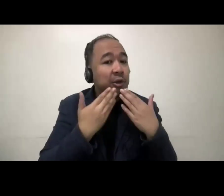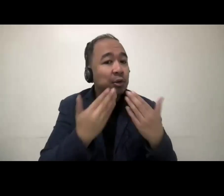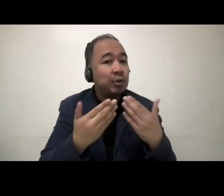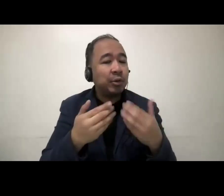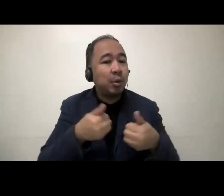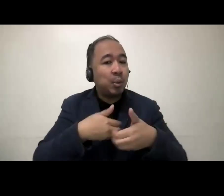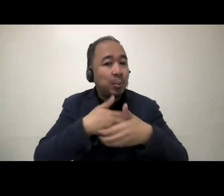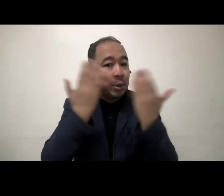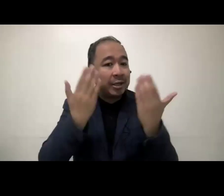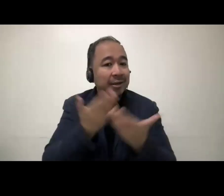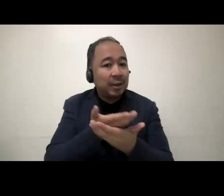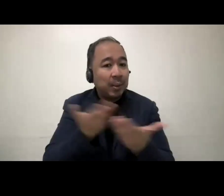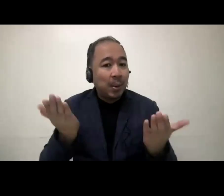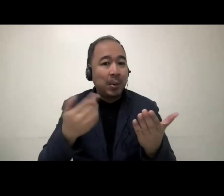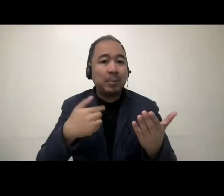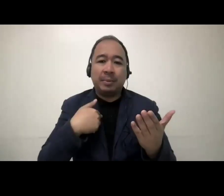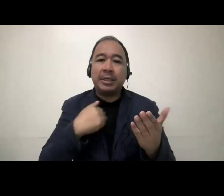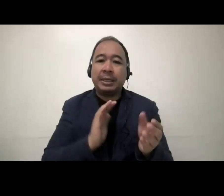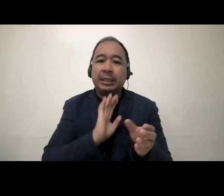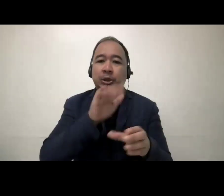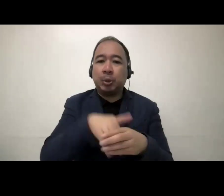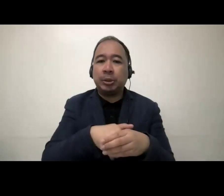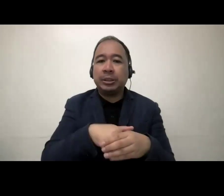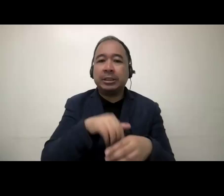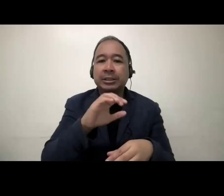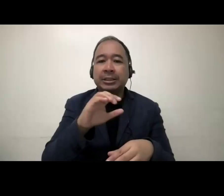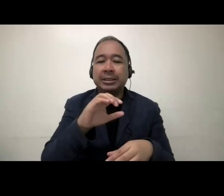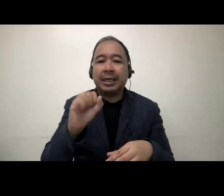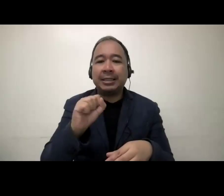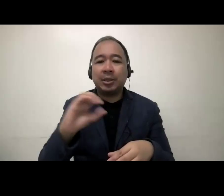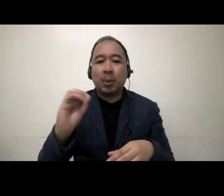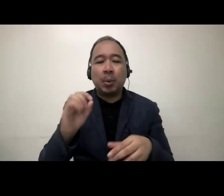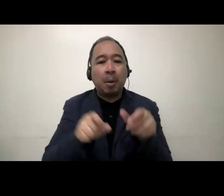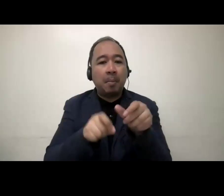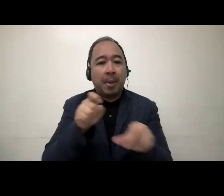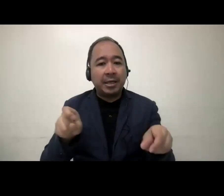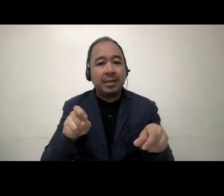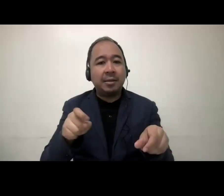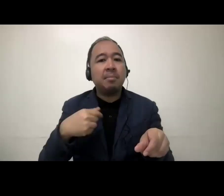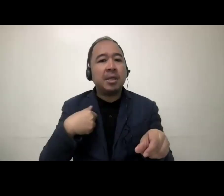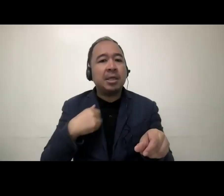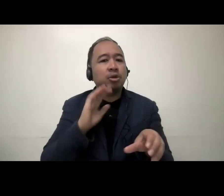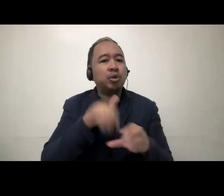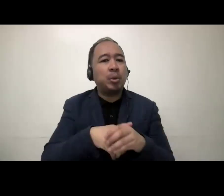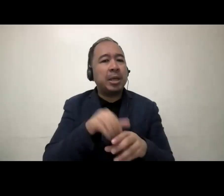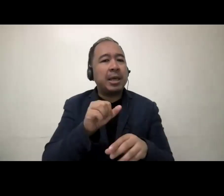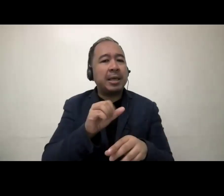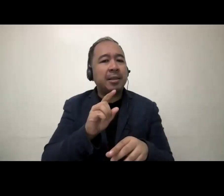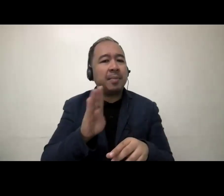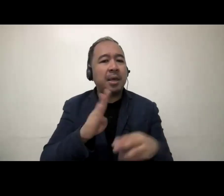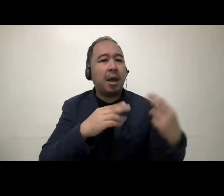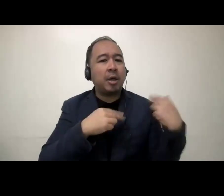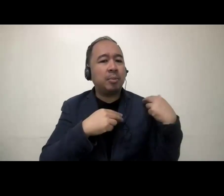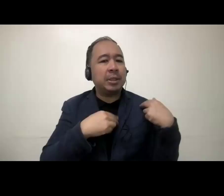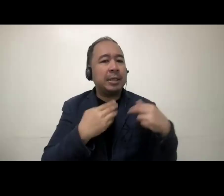joined the ADB Accountability Mechanism in November last year, so I have not been here very long. And it was quite